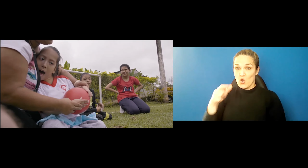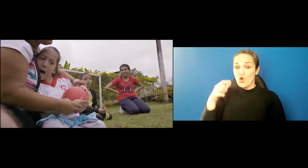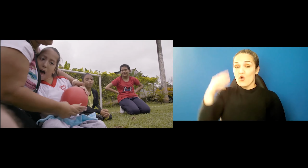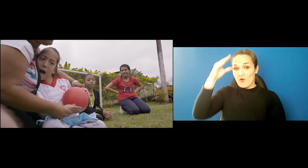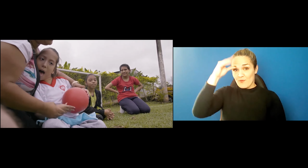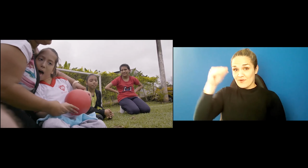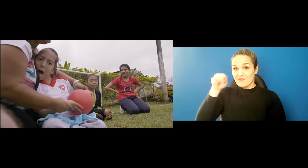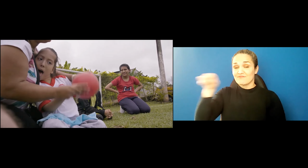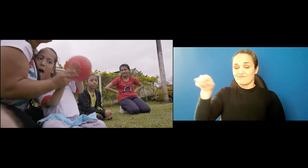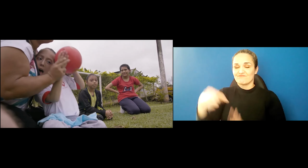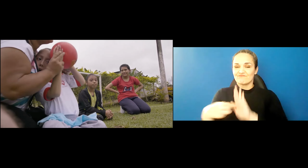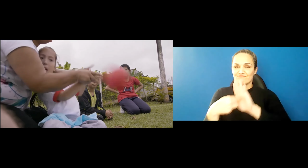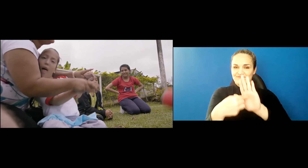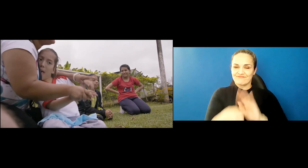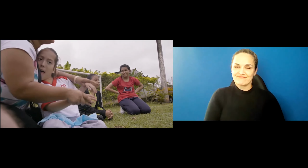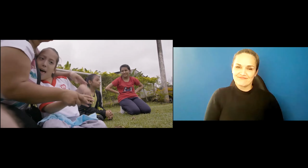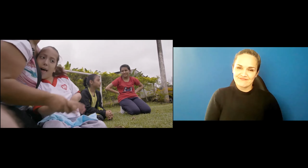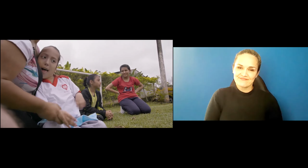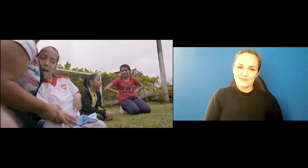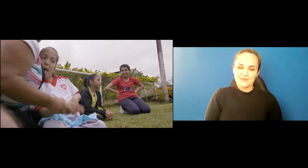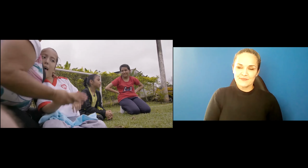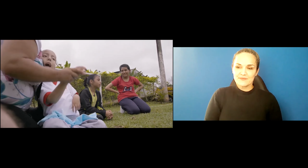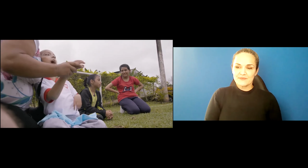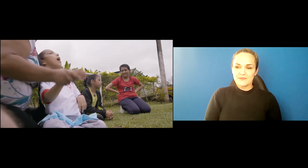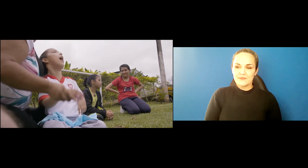As our director used to say.